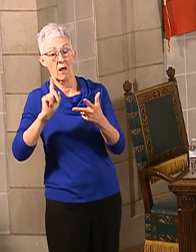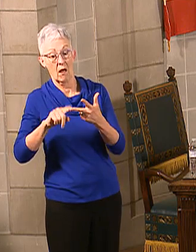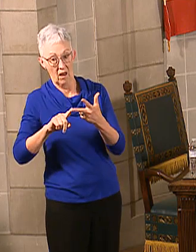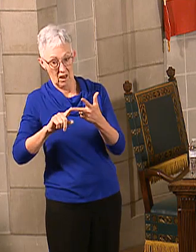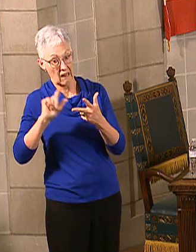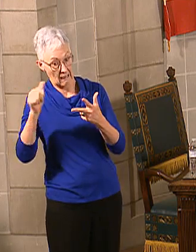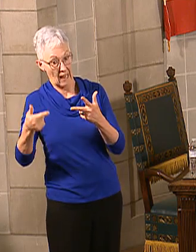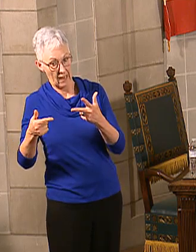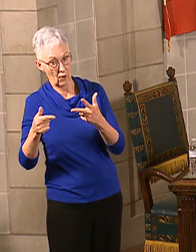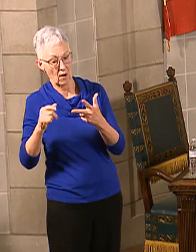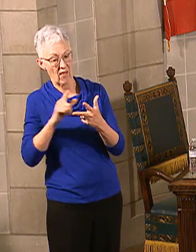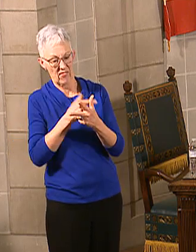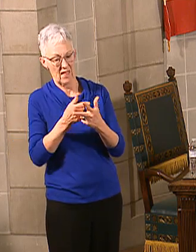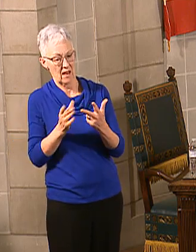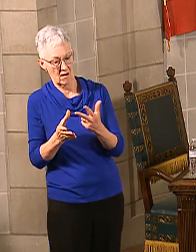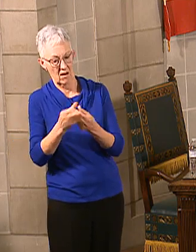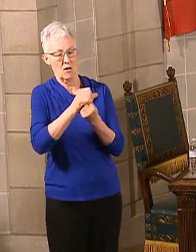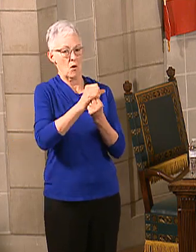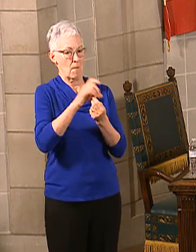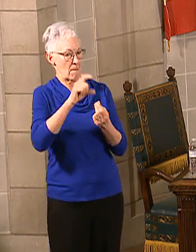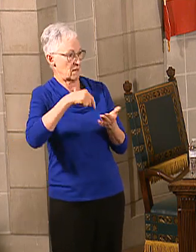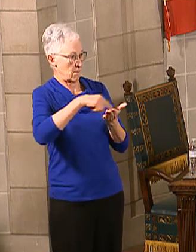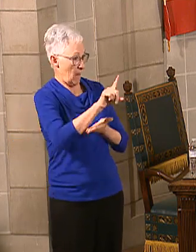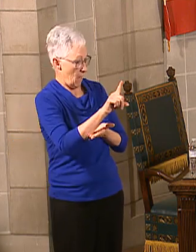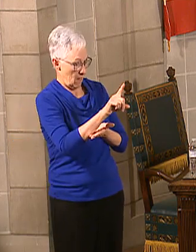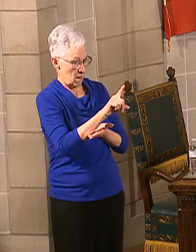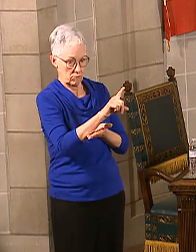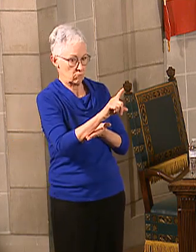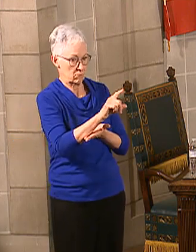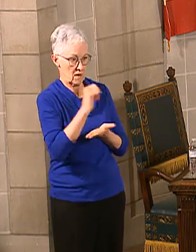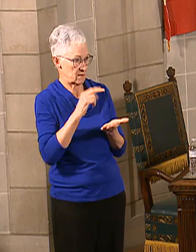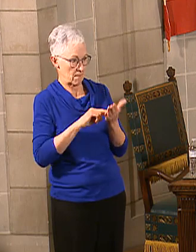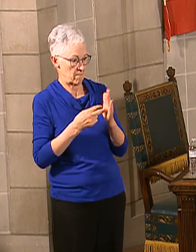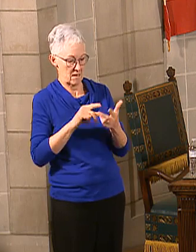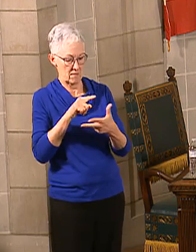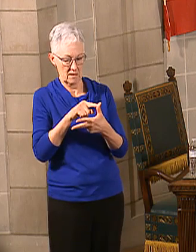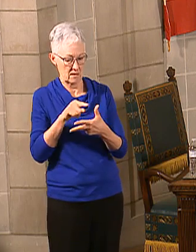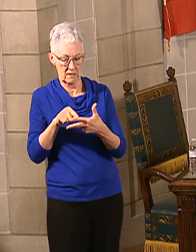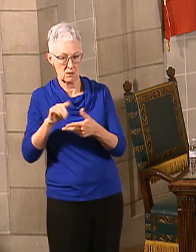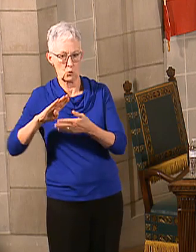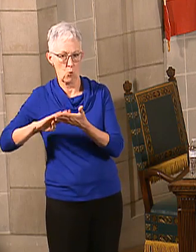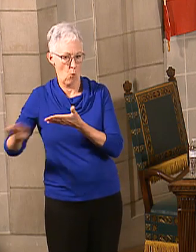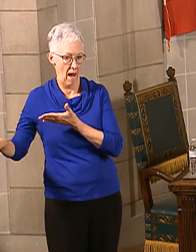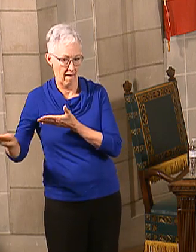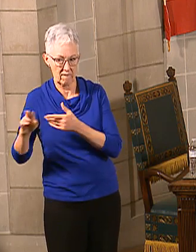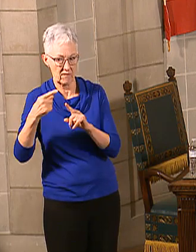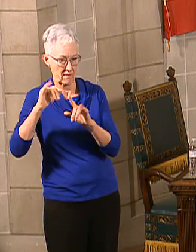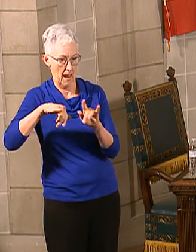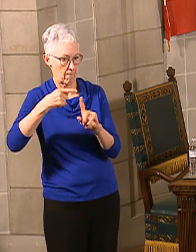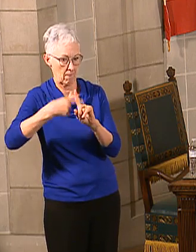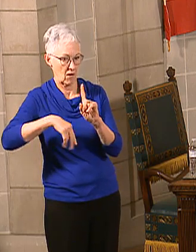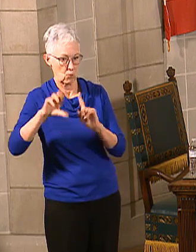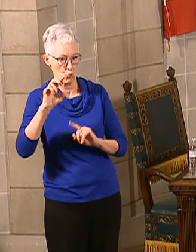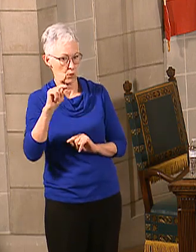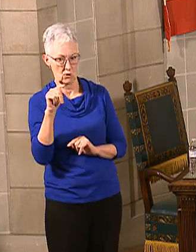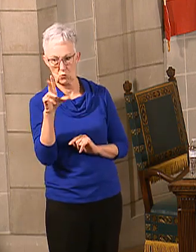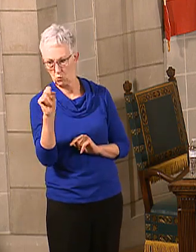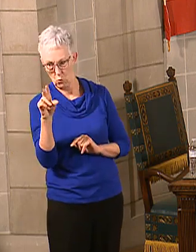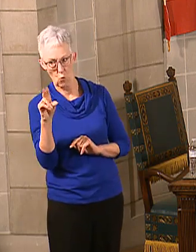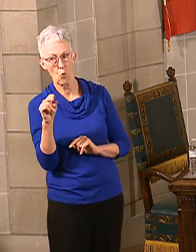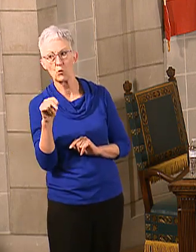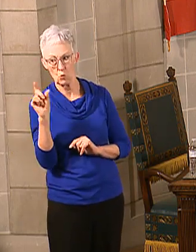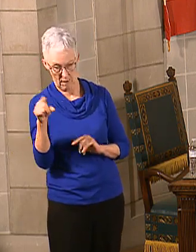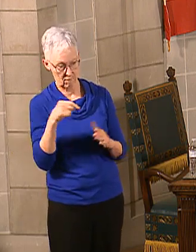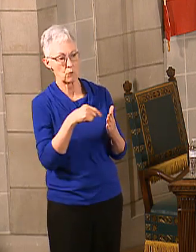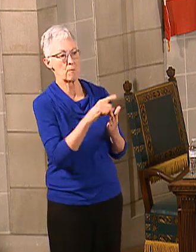office. We have at our Department of Labor, there's those new systems from the CARES Act that was signed last week, new programs that cover people